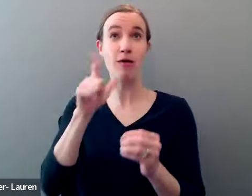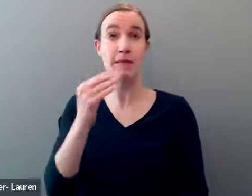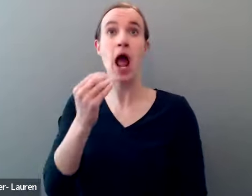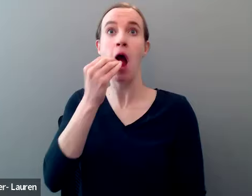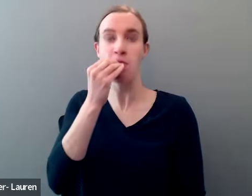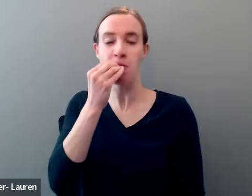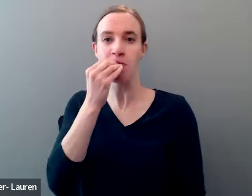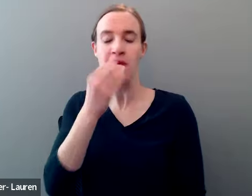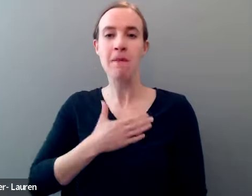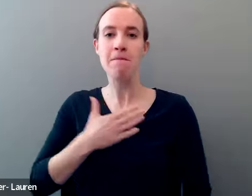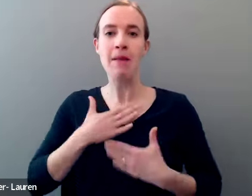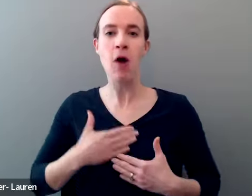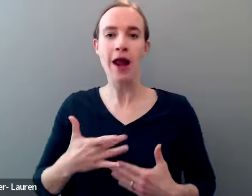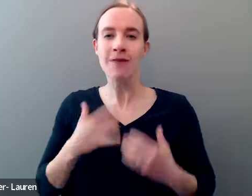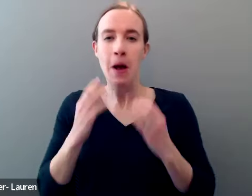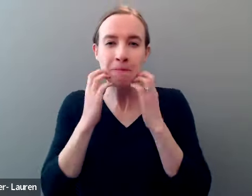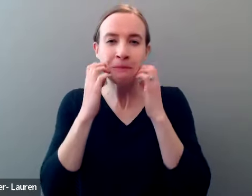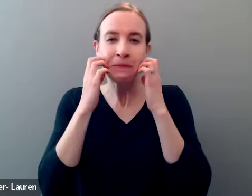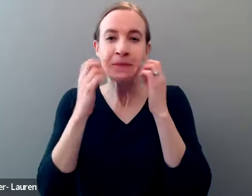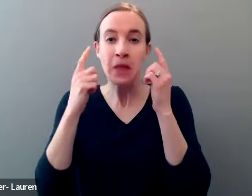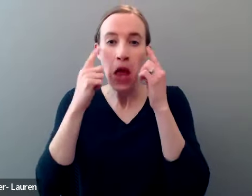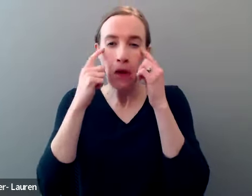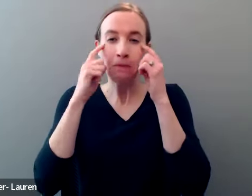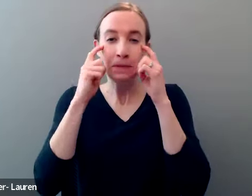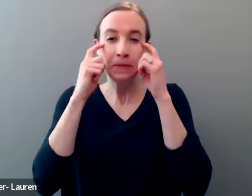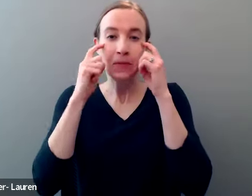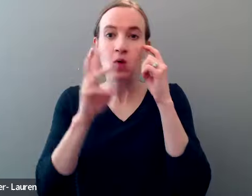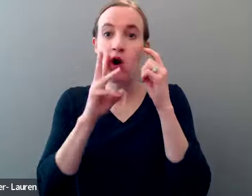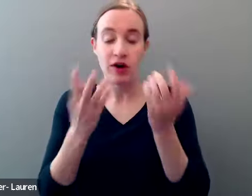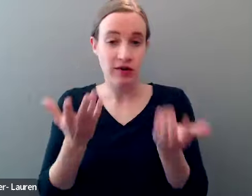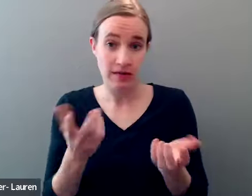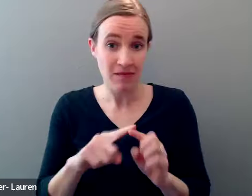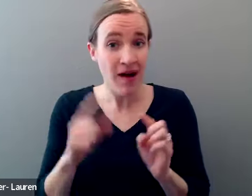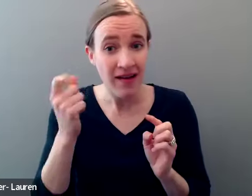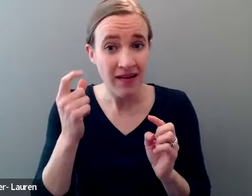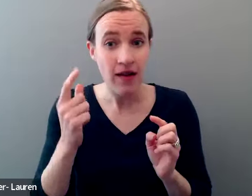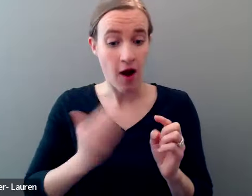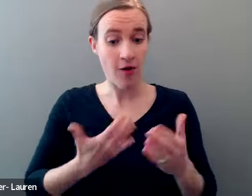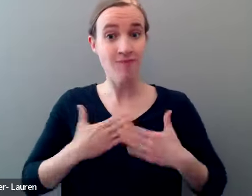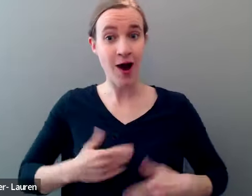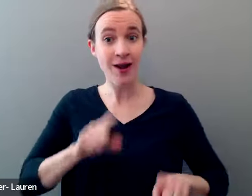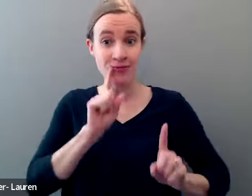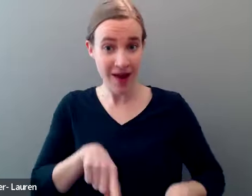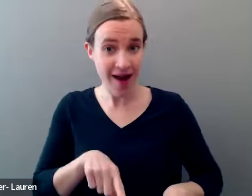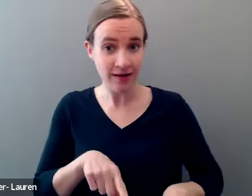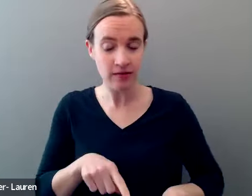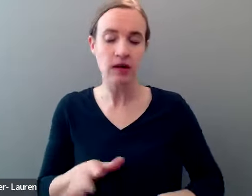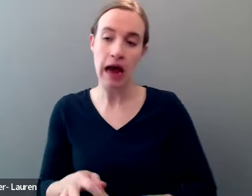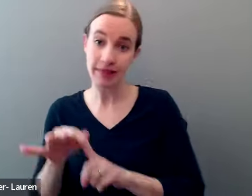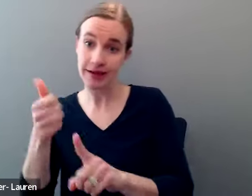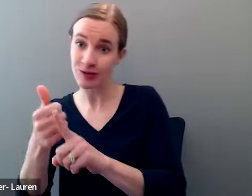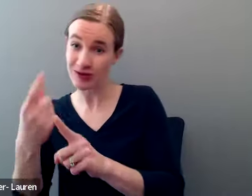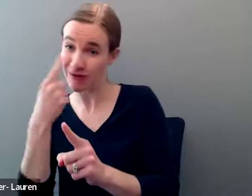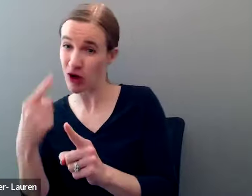has a memory to that. And unless you're allergic to lemons, there's no actual threat there, but you have a reaction.